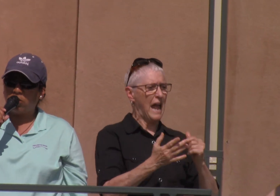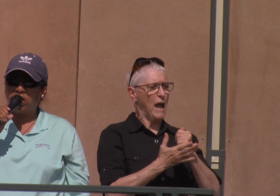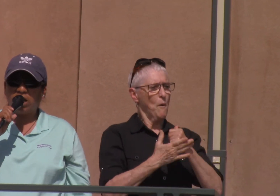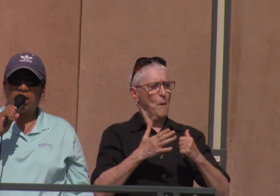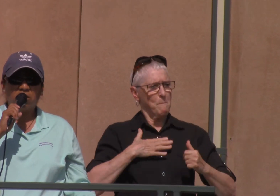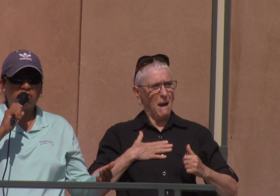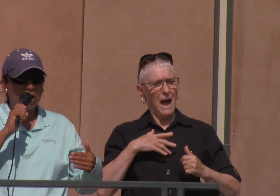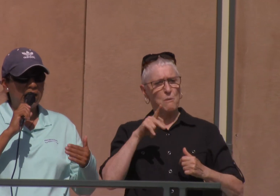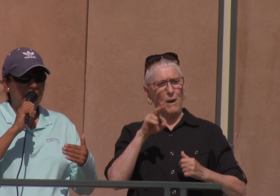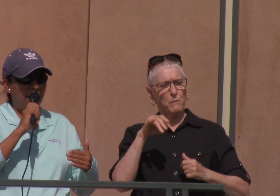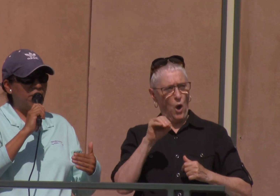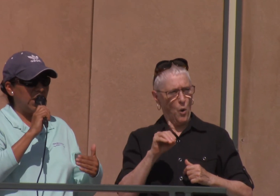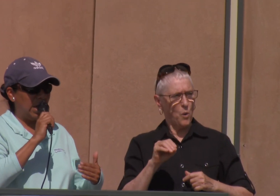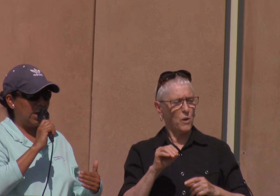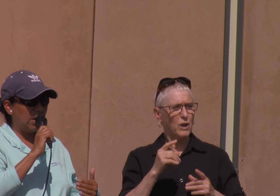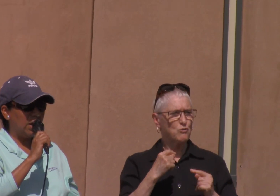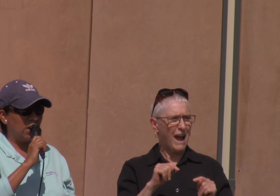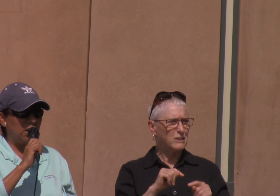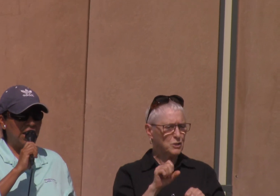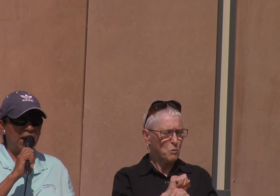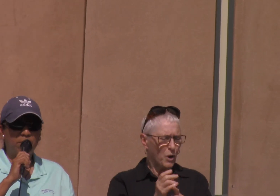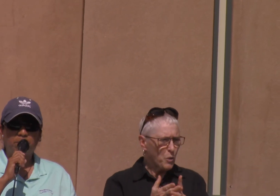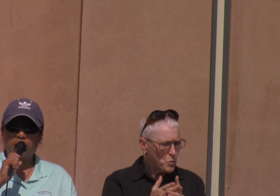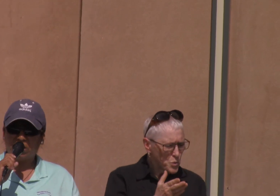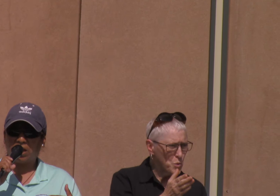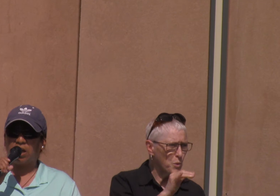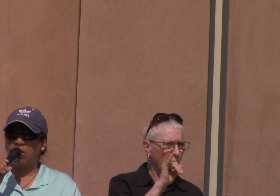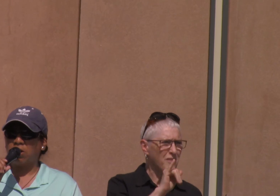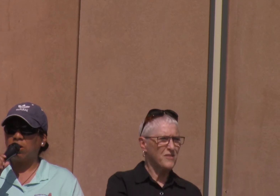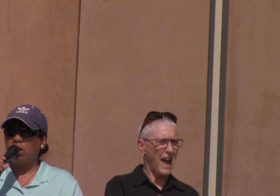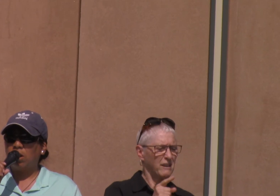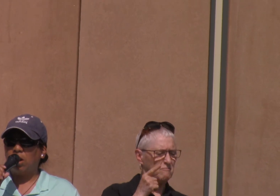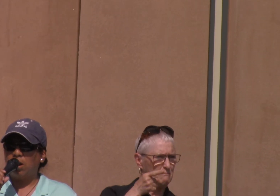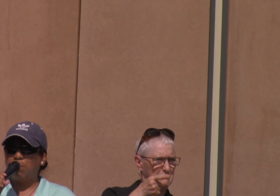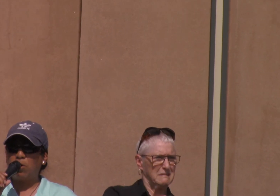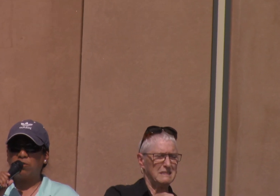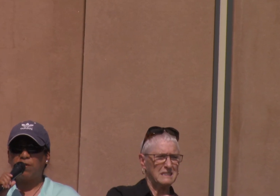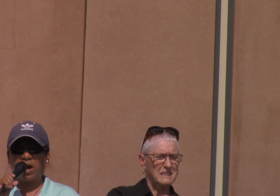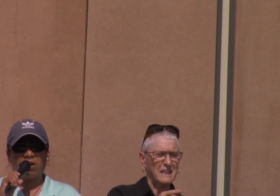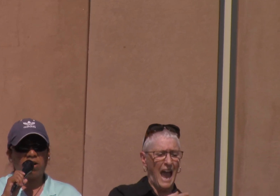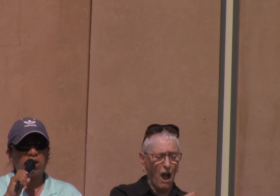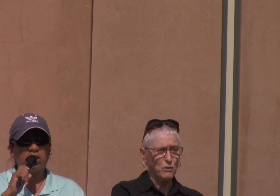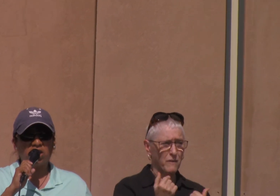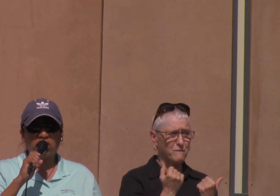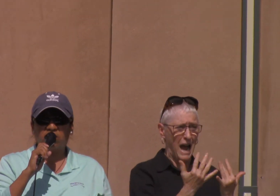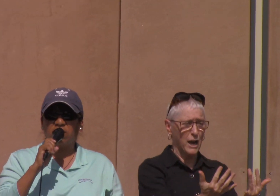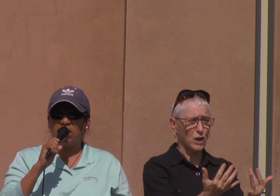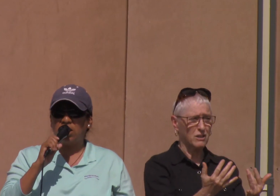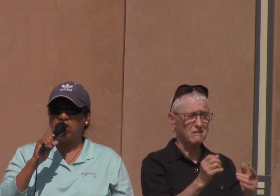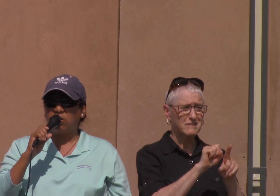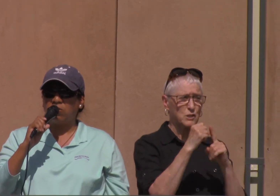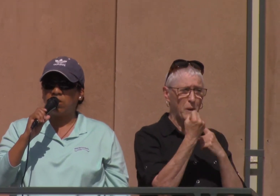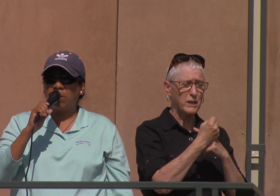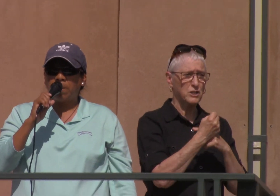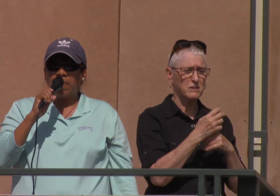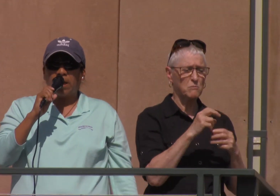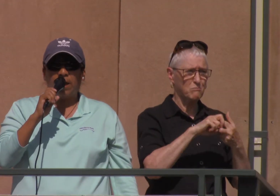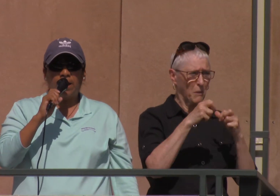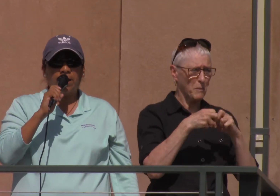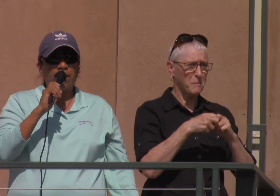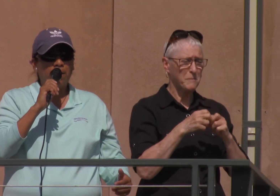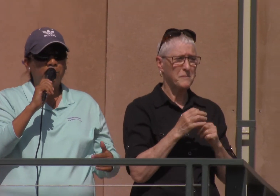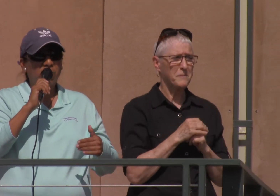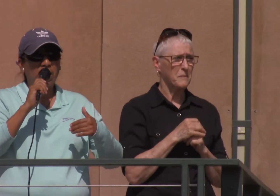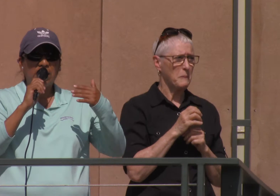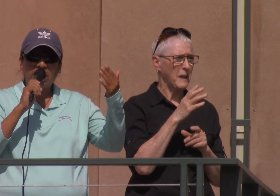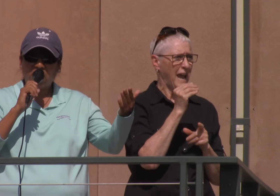of Cochiti try to navigate that particular post-fire conditions and issues.